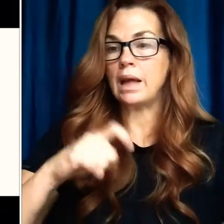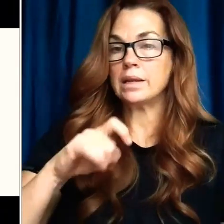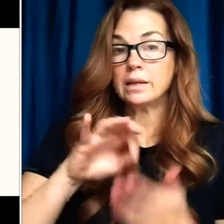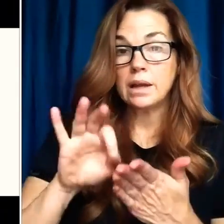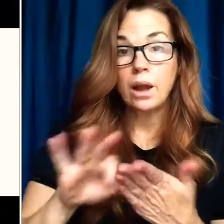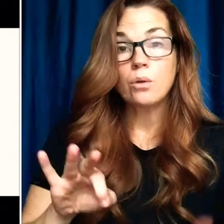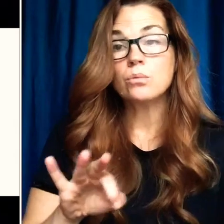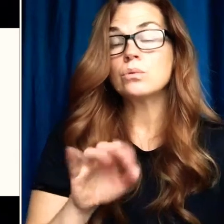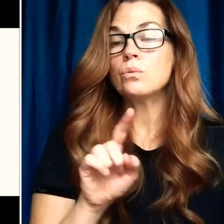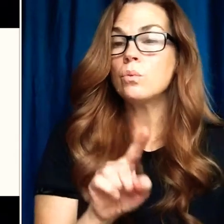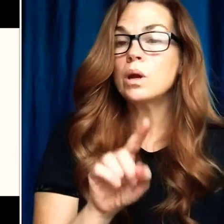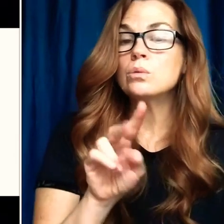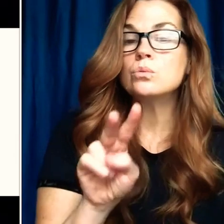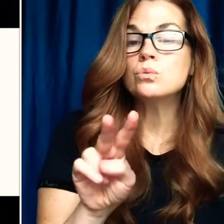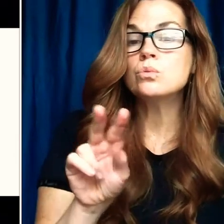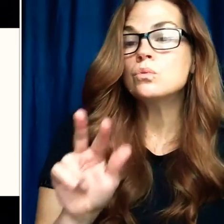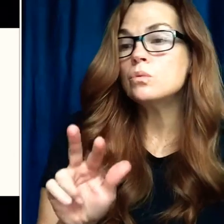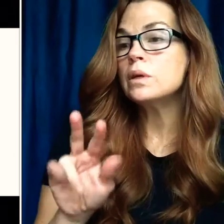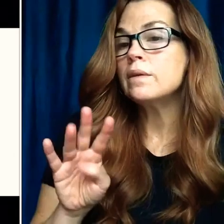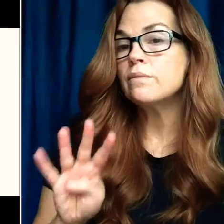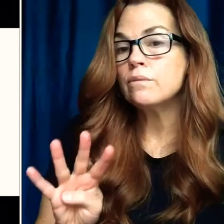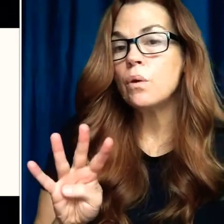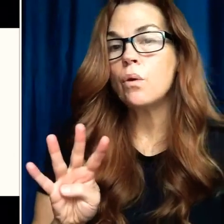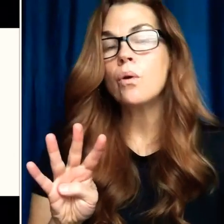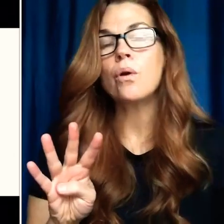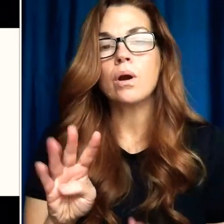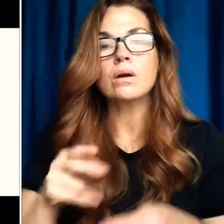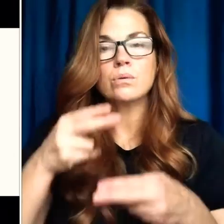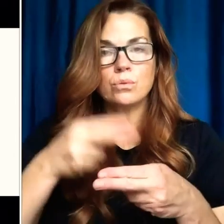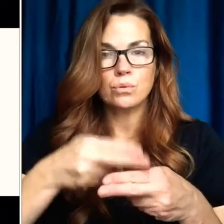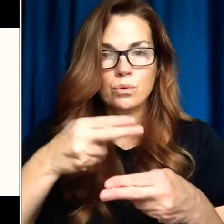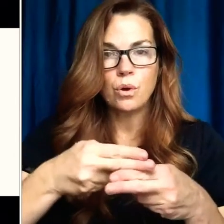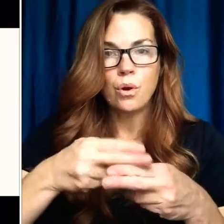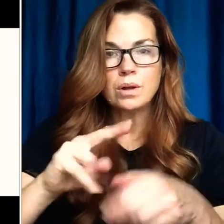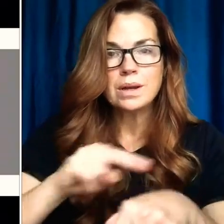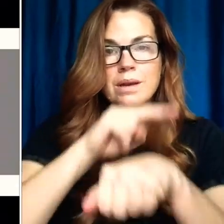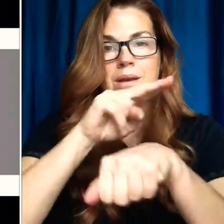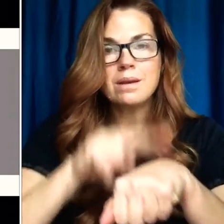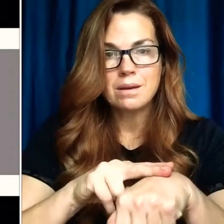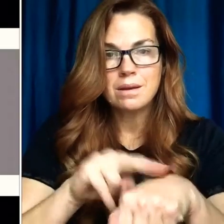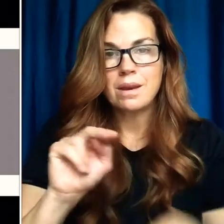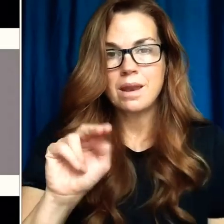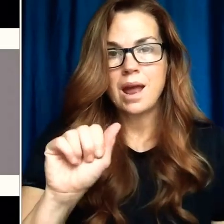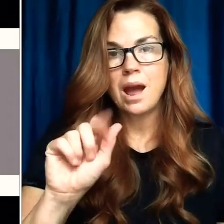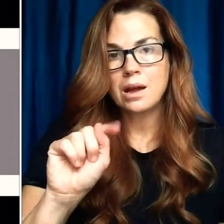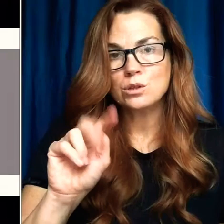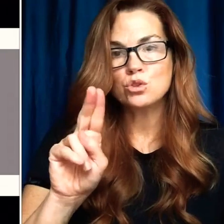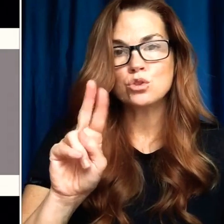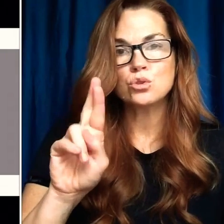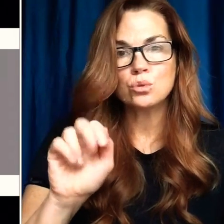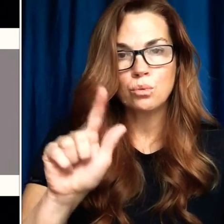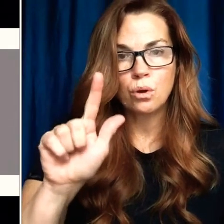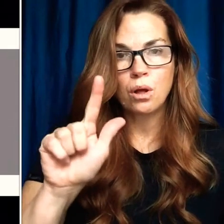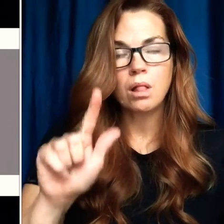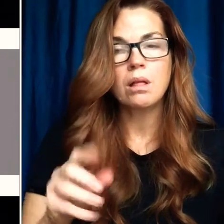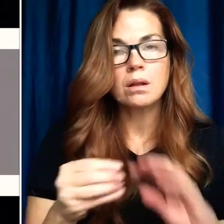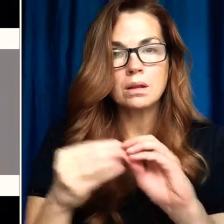ones. 1, 2, 3, 4, and so on. When we look at a number line or graph